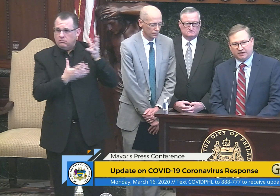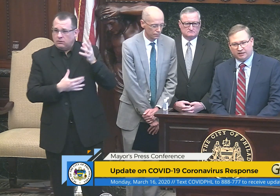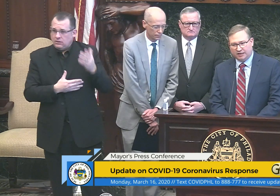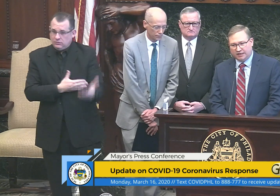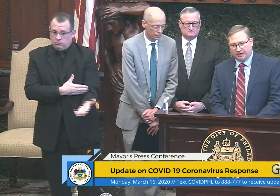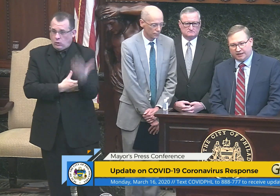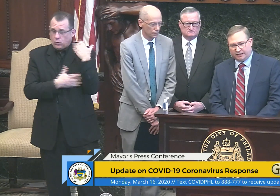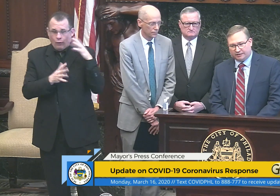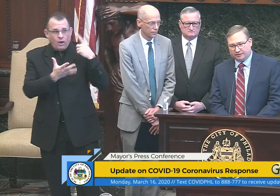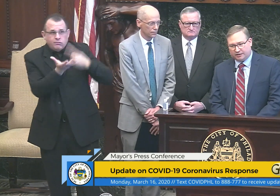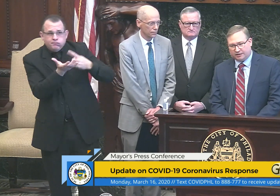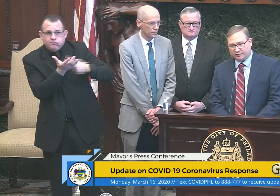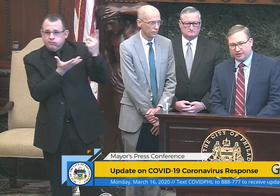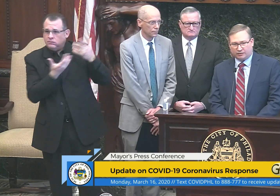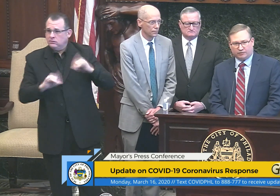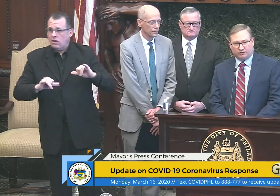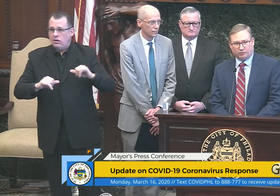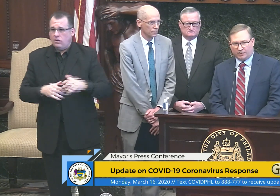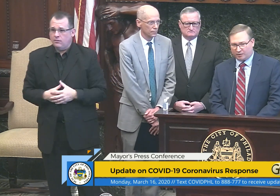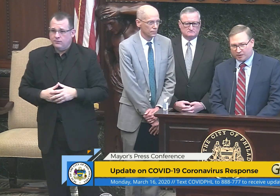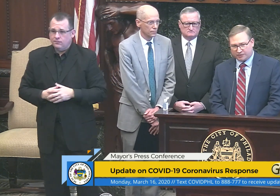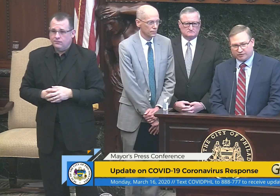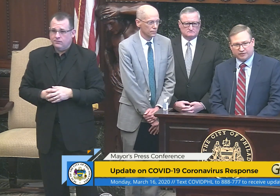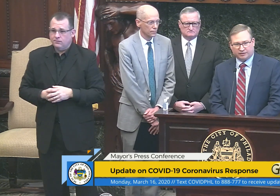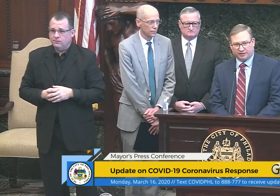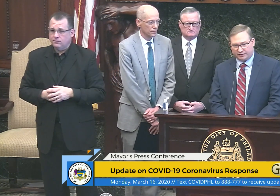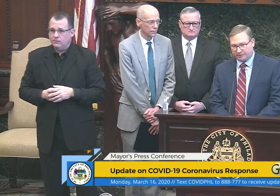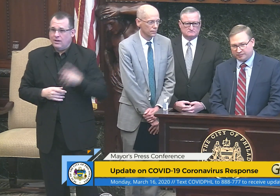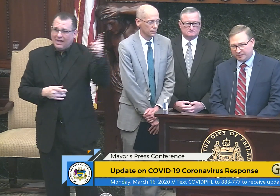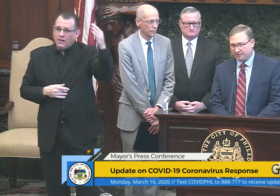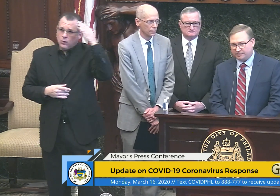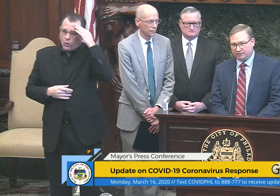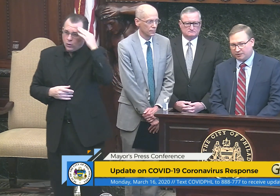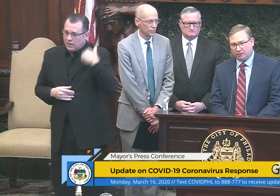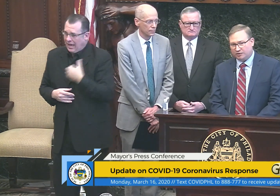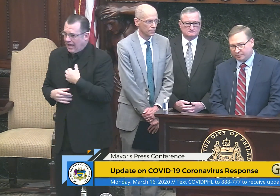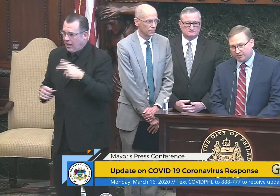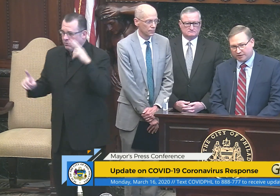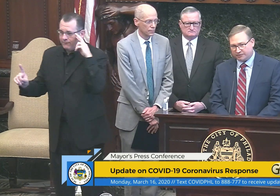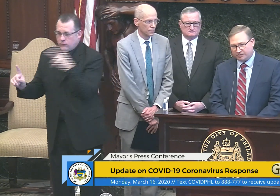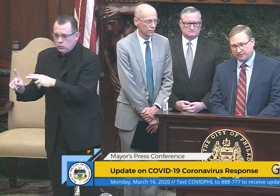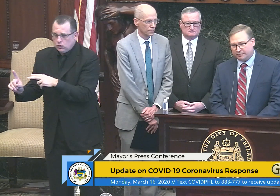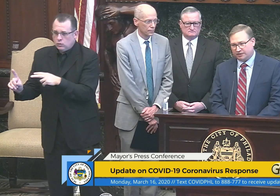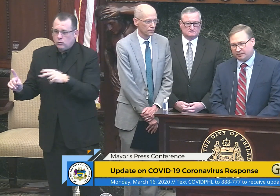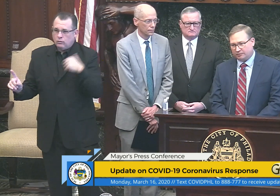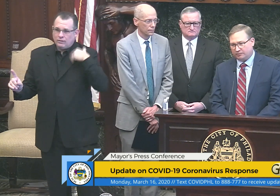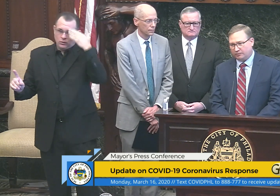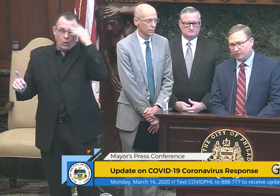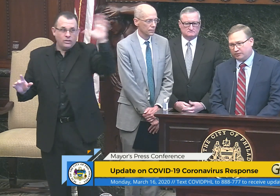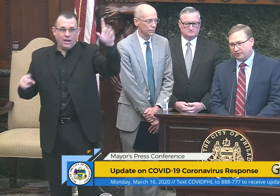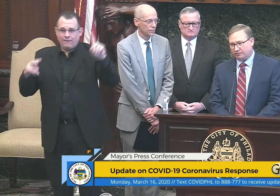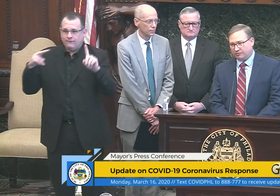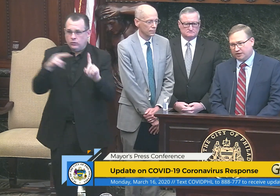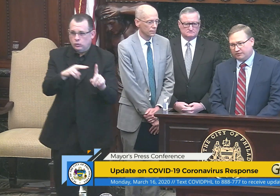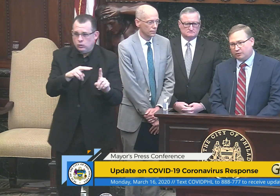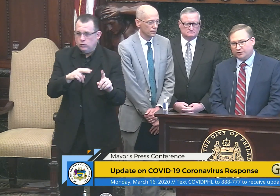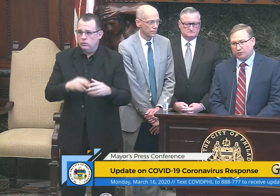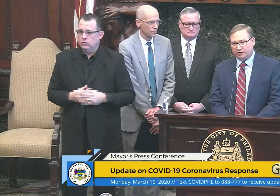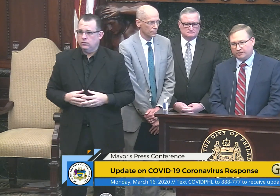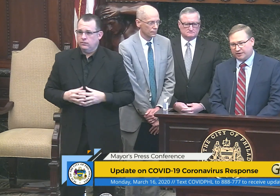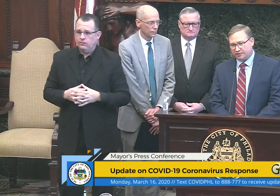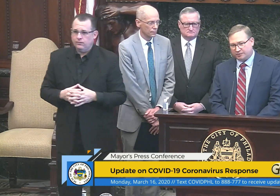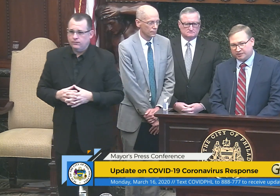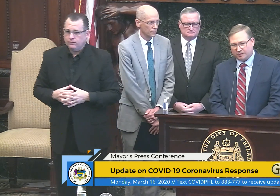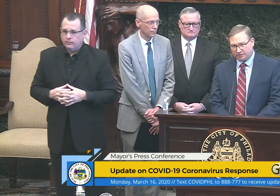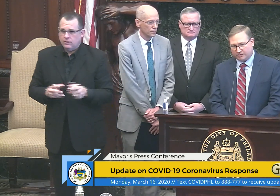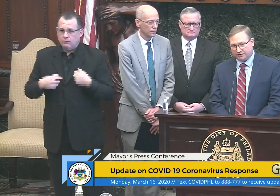morning. So they know what our posture is on a continuous basis, and we know what their posture is. We're looking forward to